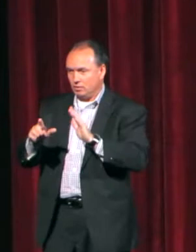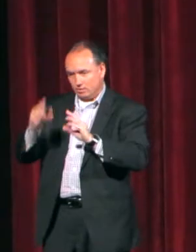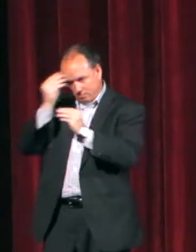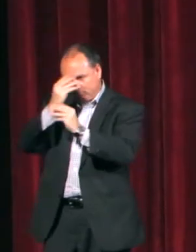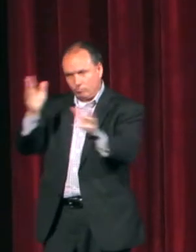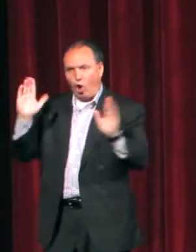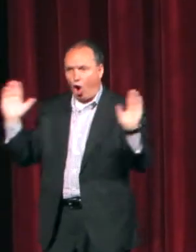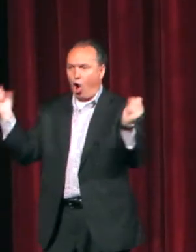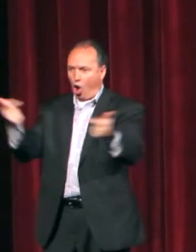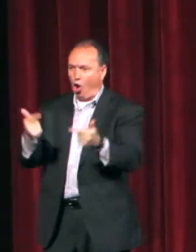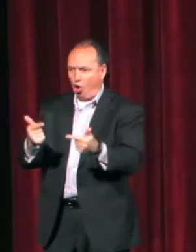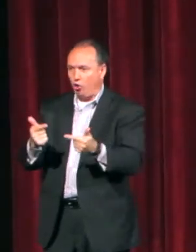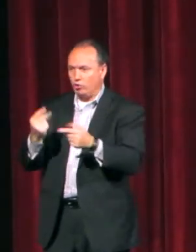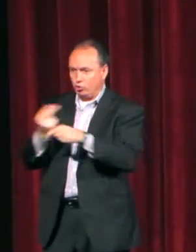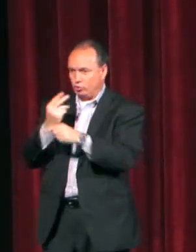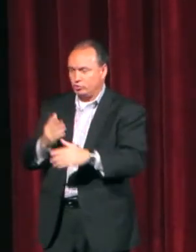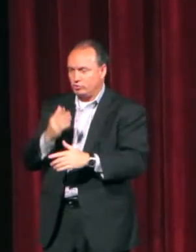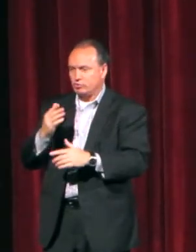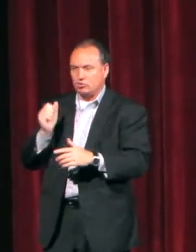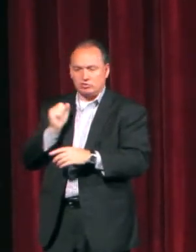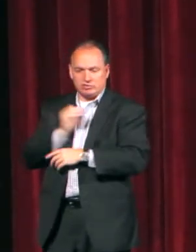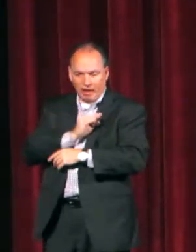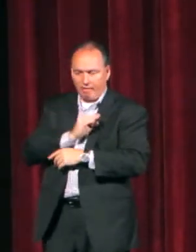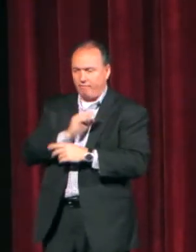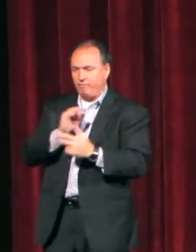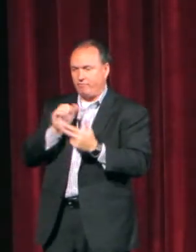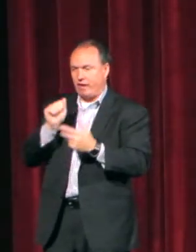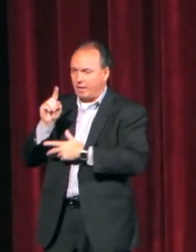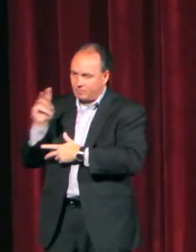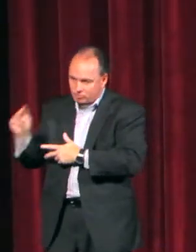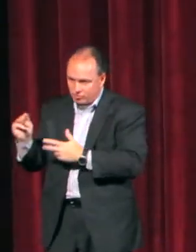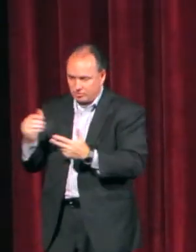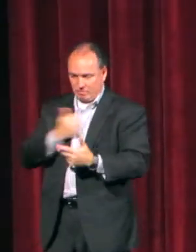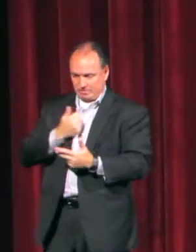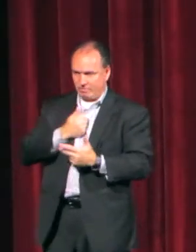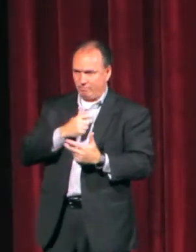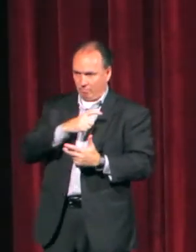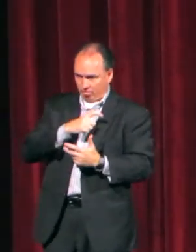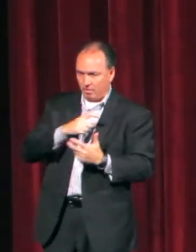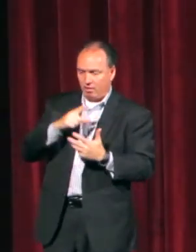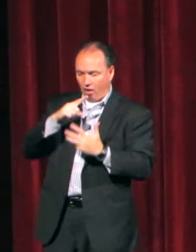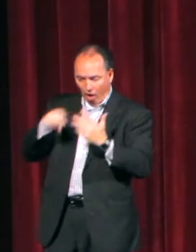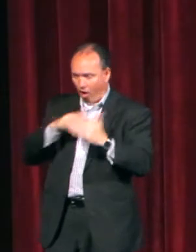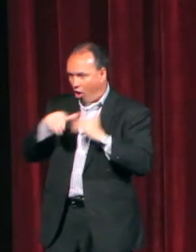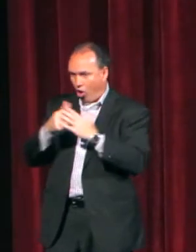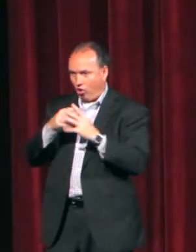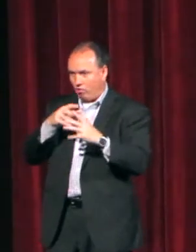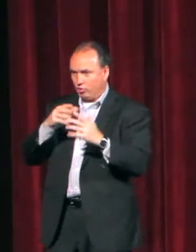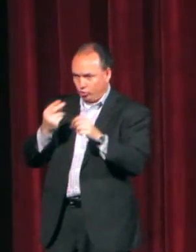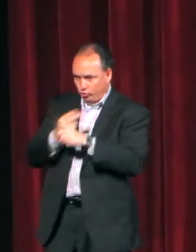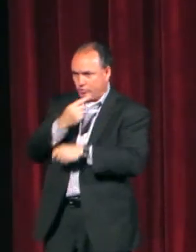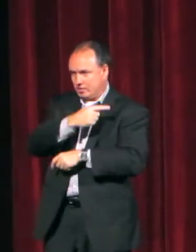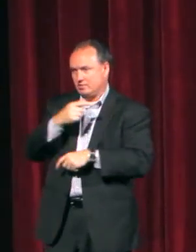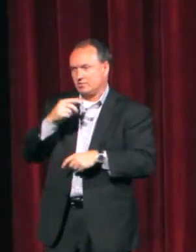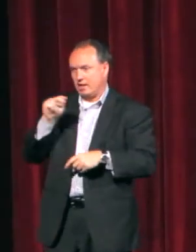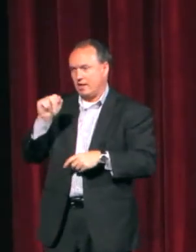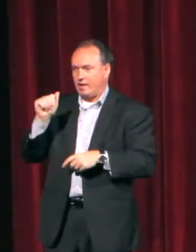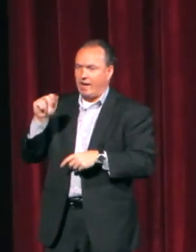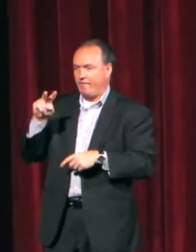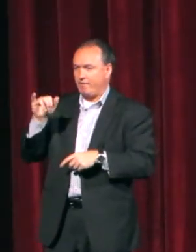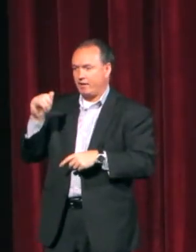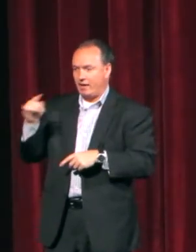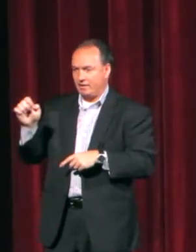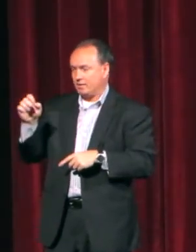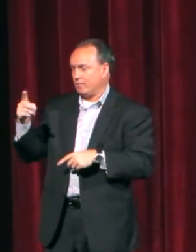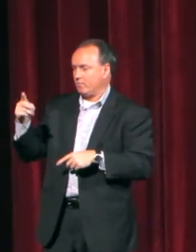to all the users, which all our staff members, administrators, and myself currently use this Navigate Prepared